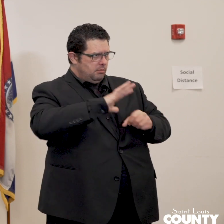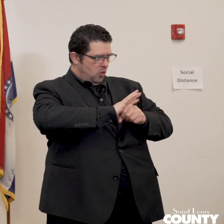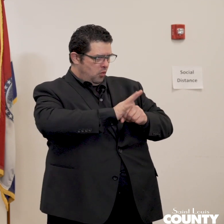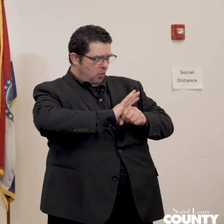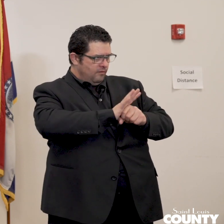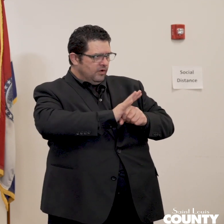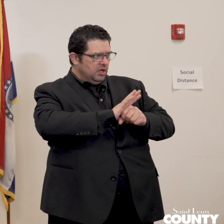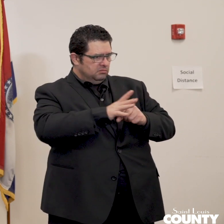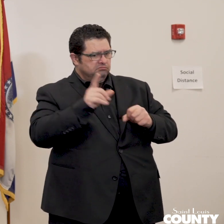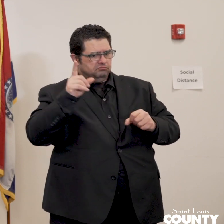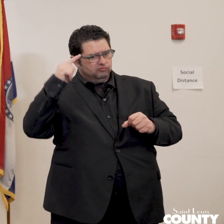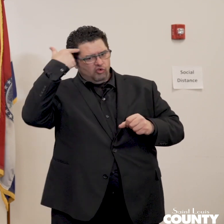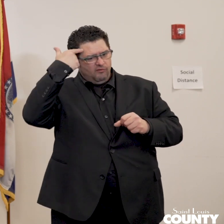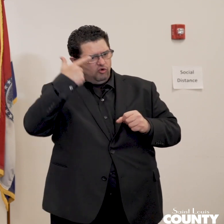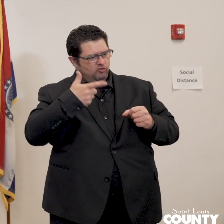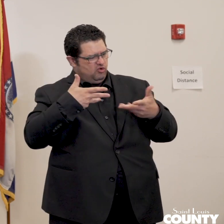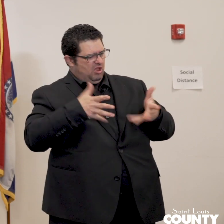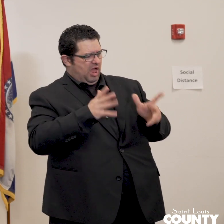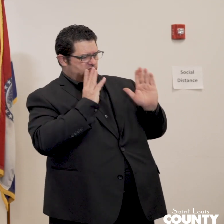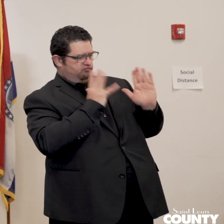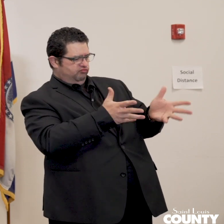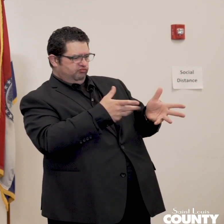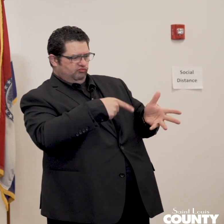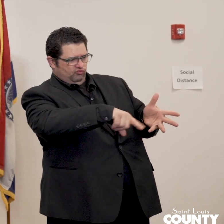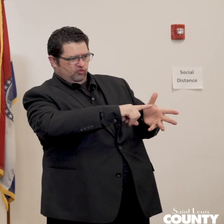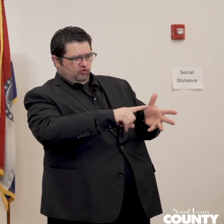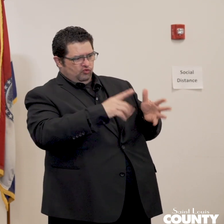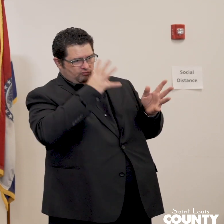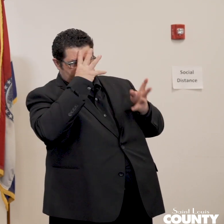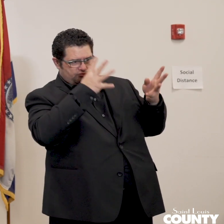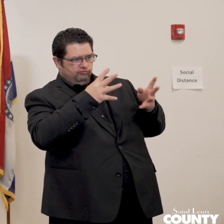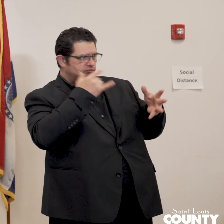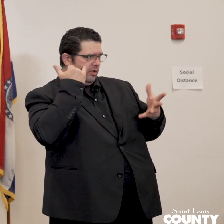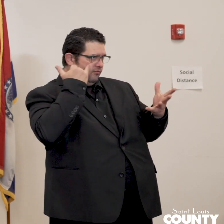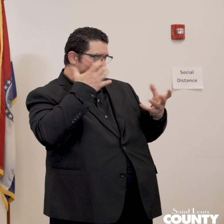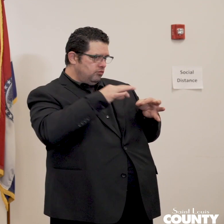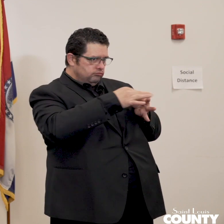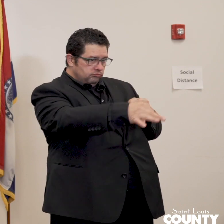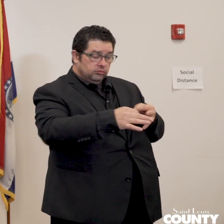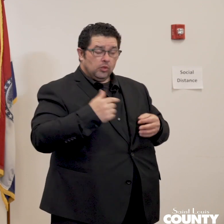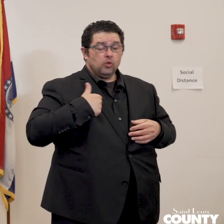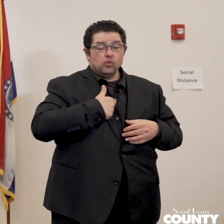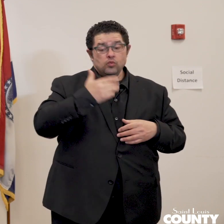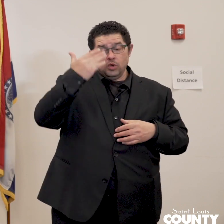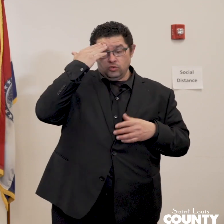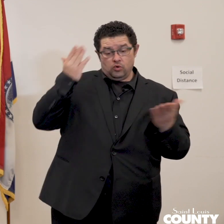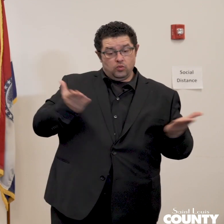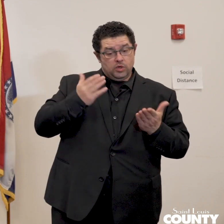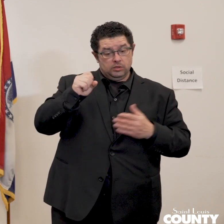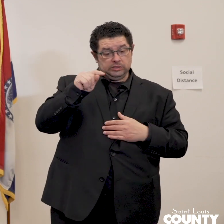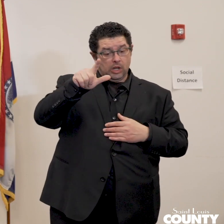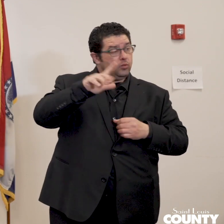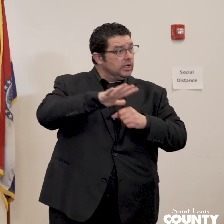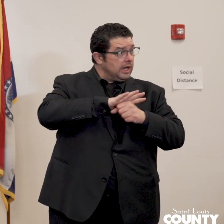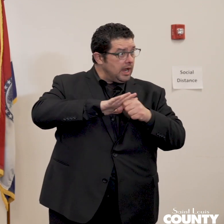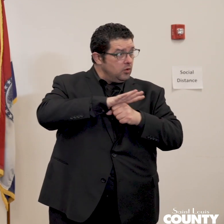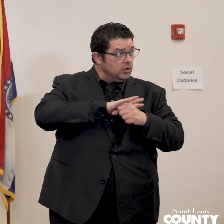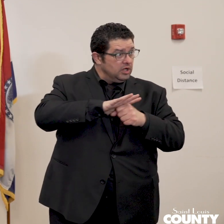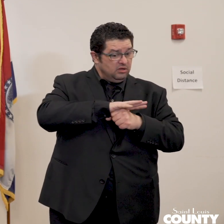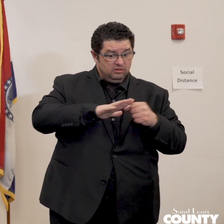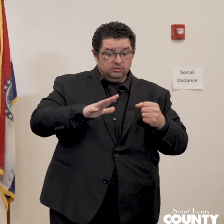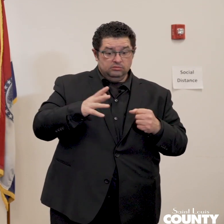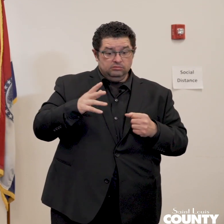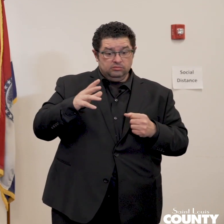COVID-19 infections to continue with their own local orders. We know here in St. Louis County, over a third of the cases in the